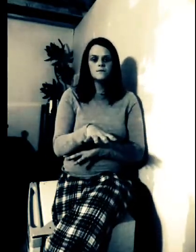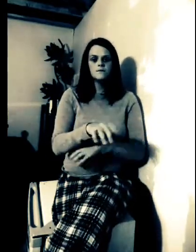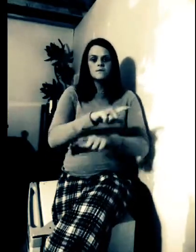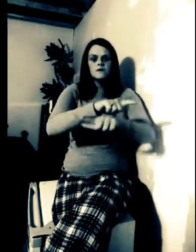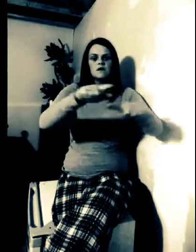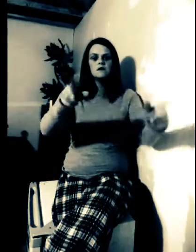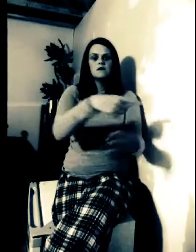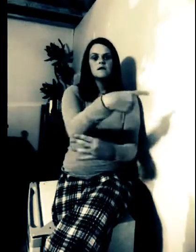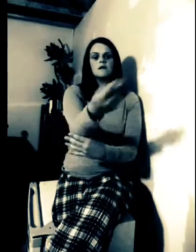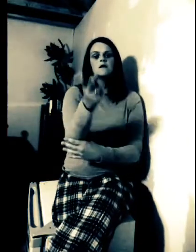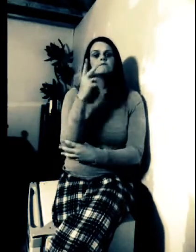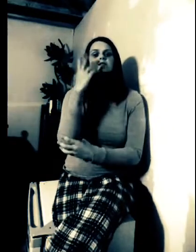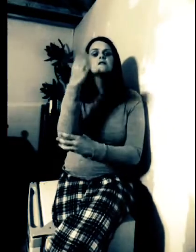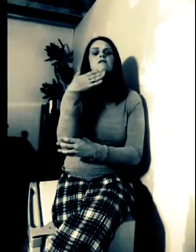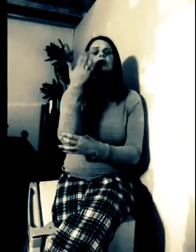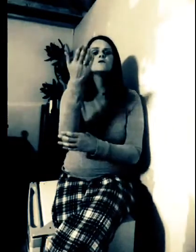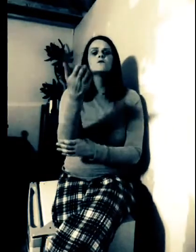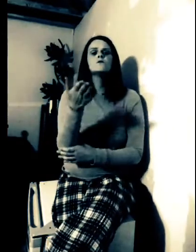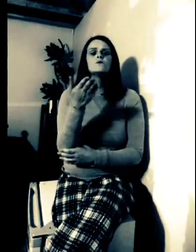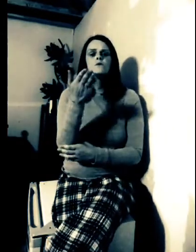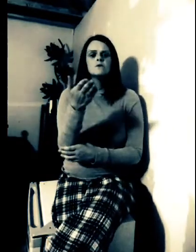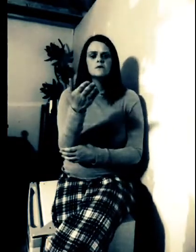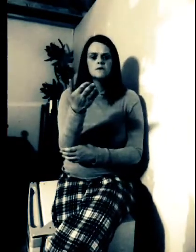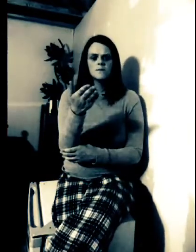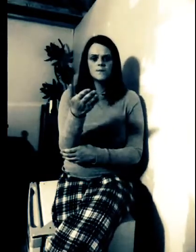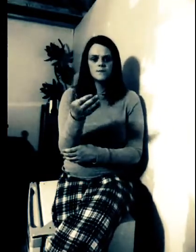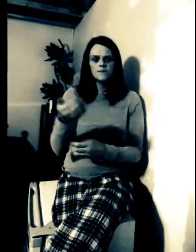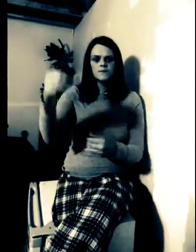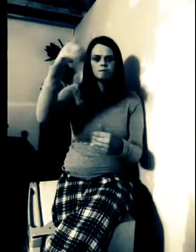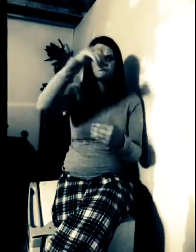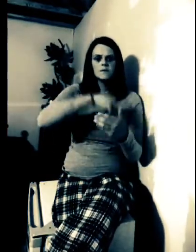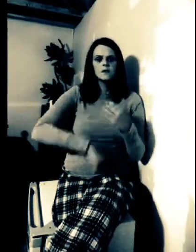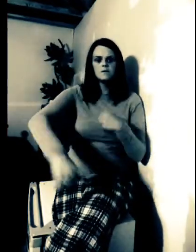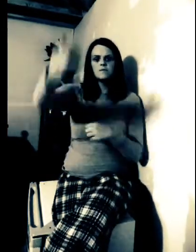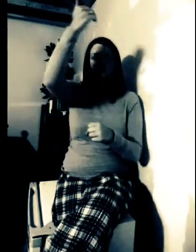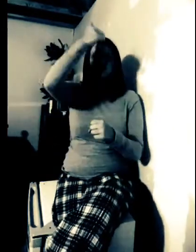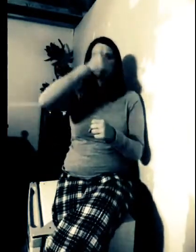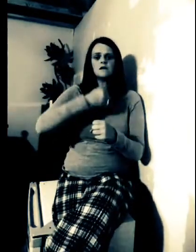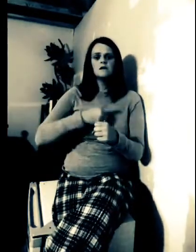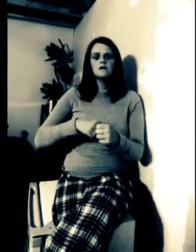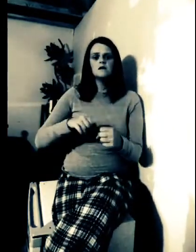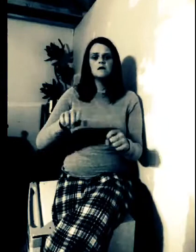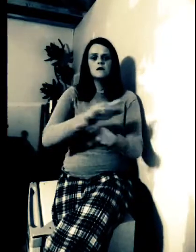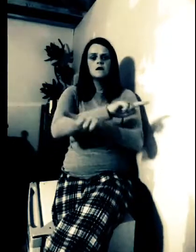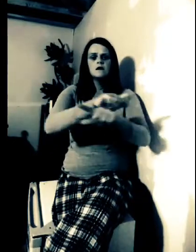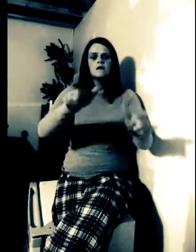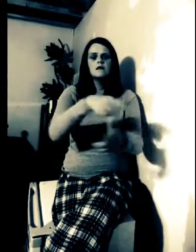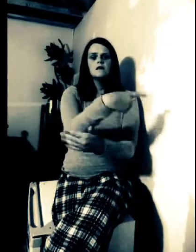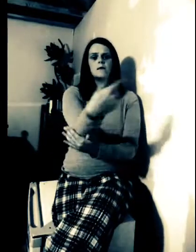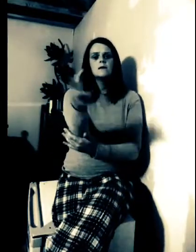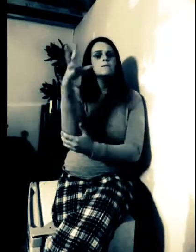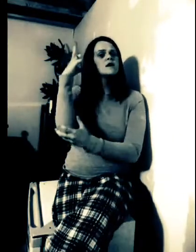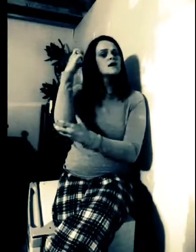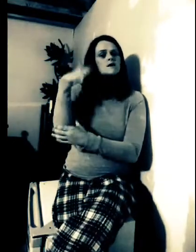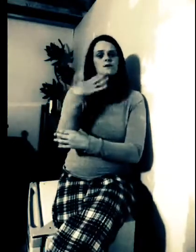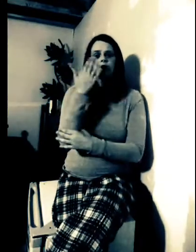Let them see you In me Let them hear